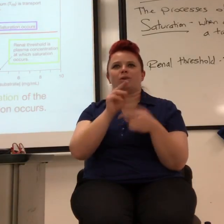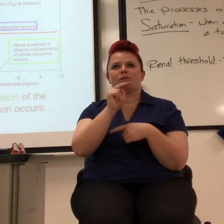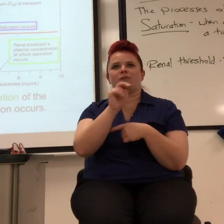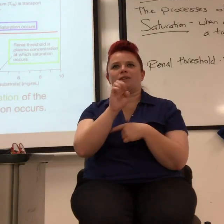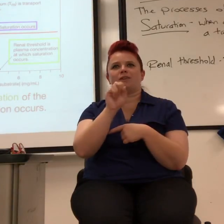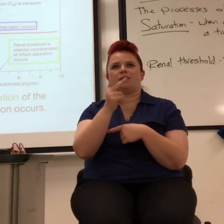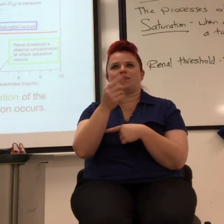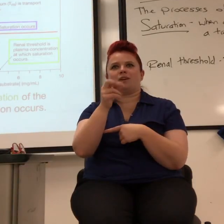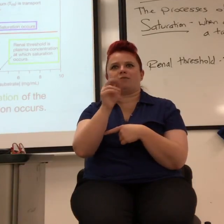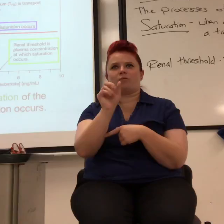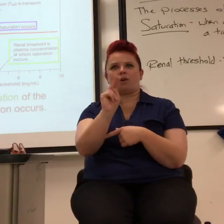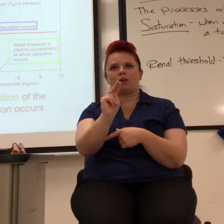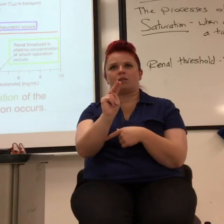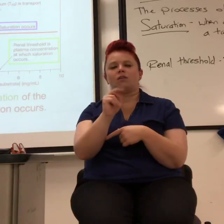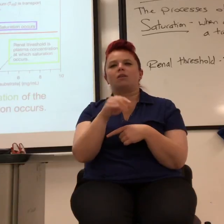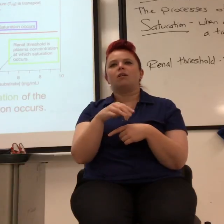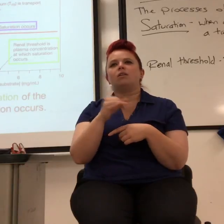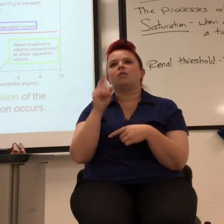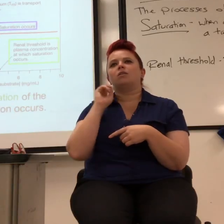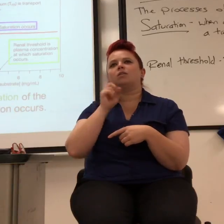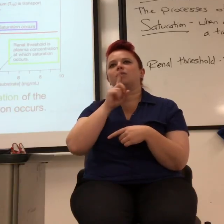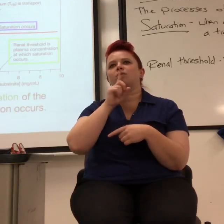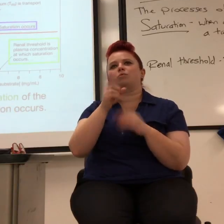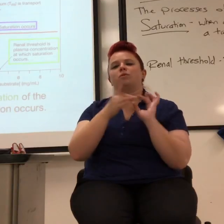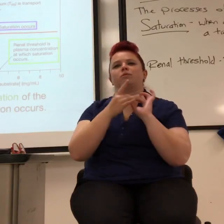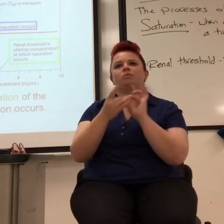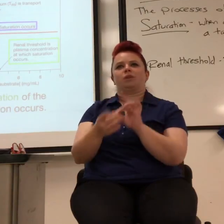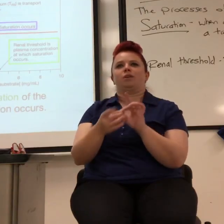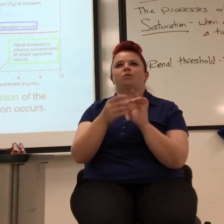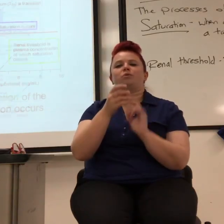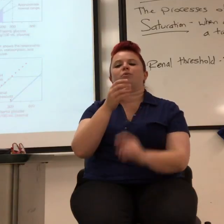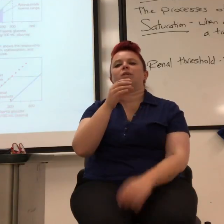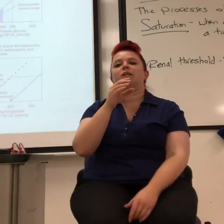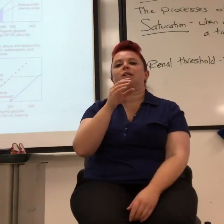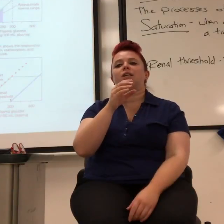much refers to these transport maximums to the